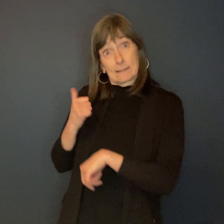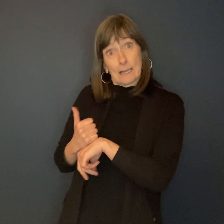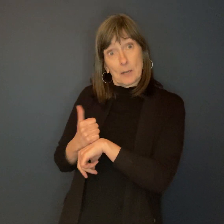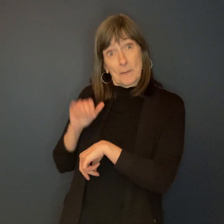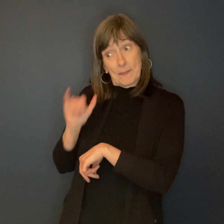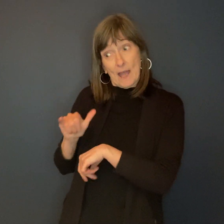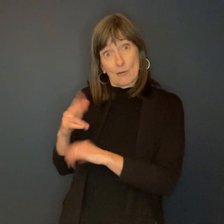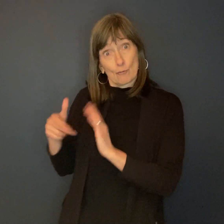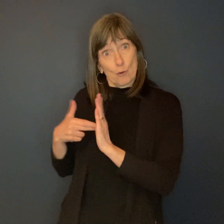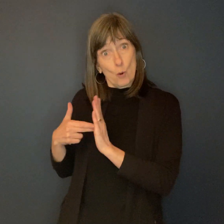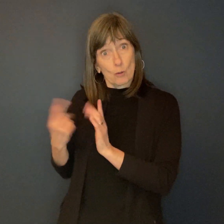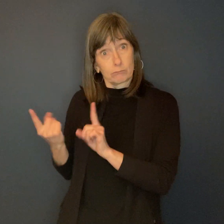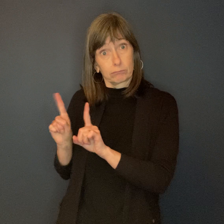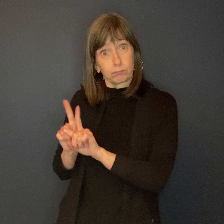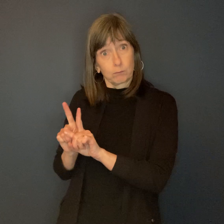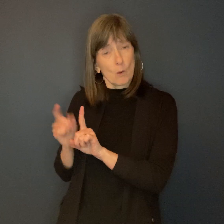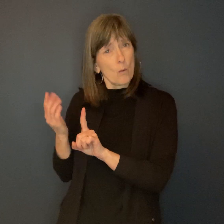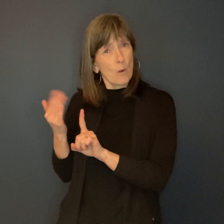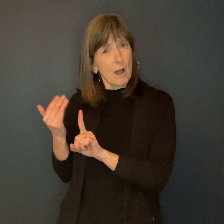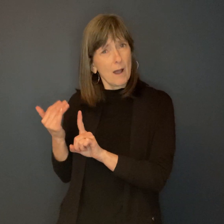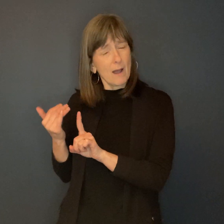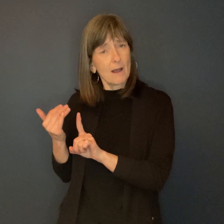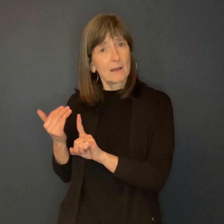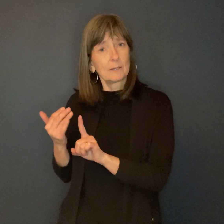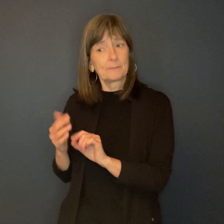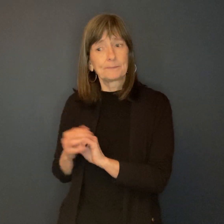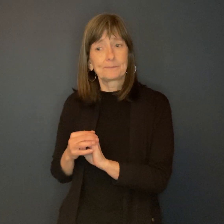because people didn't have the same